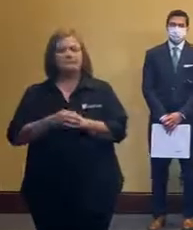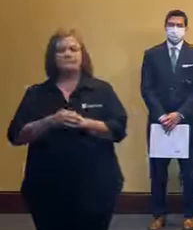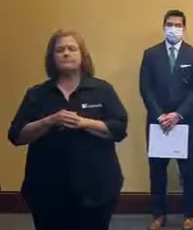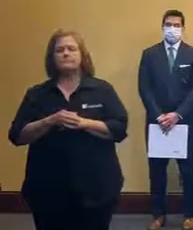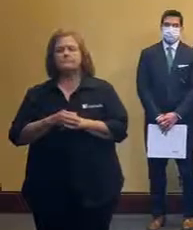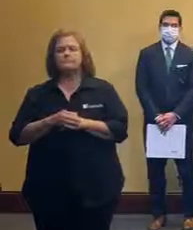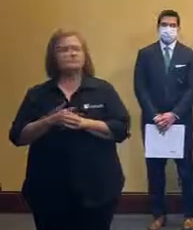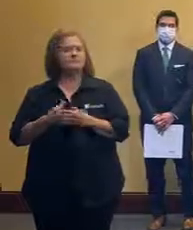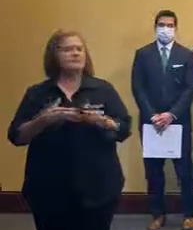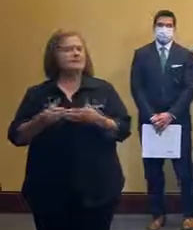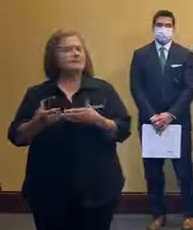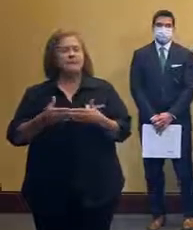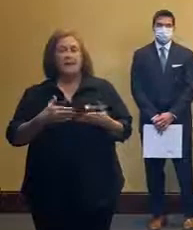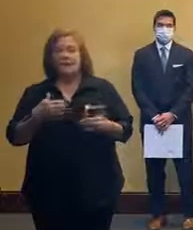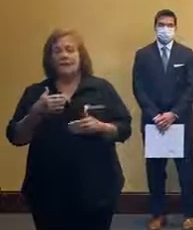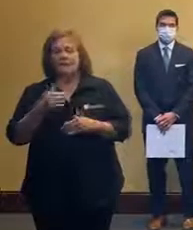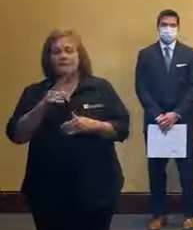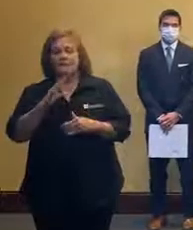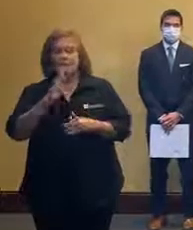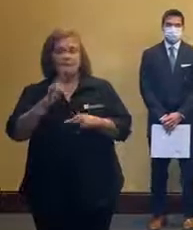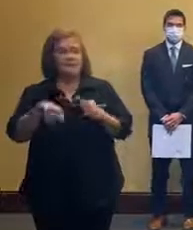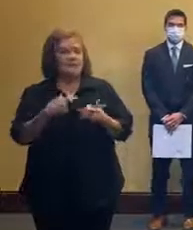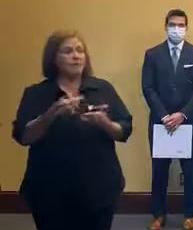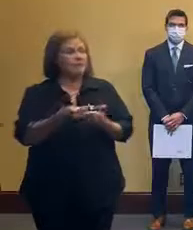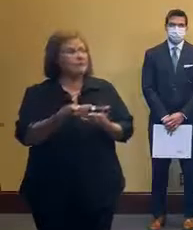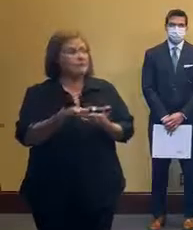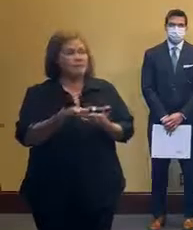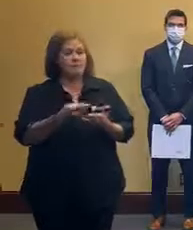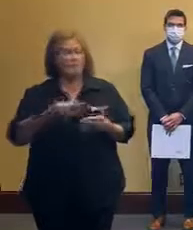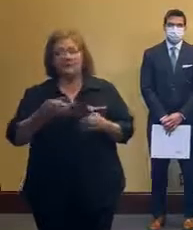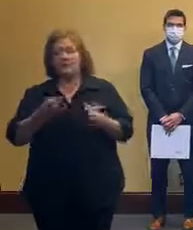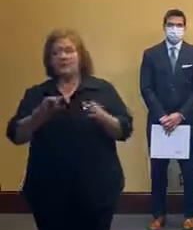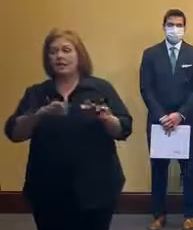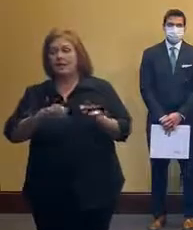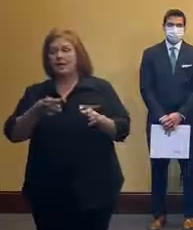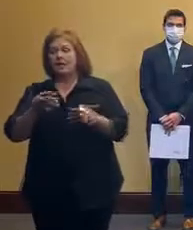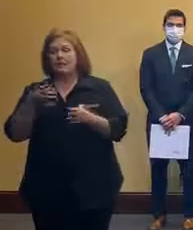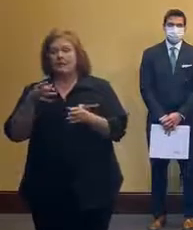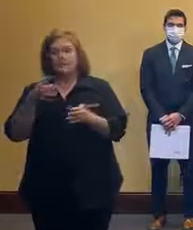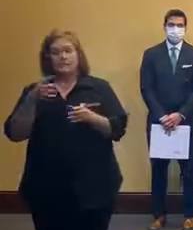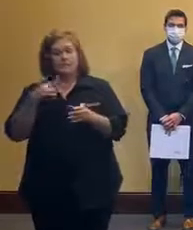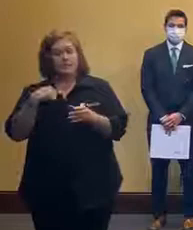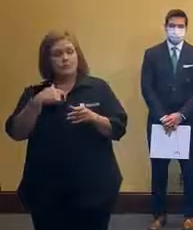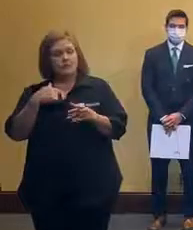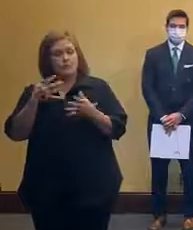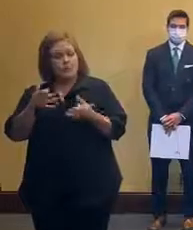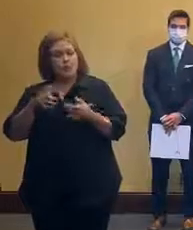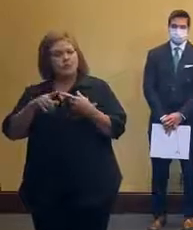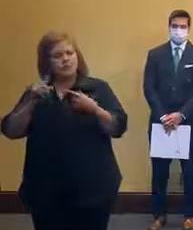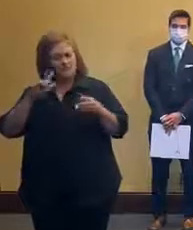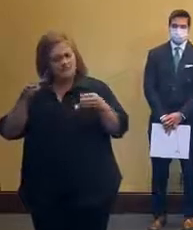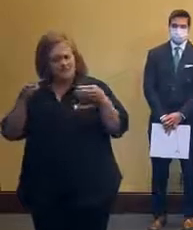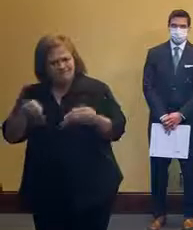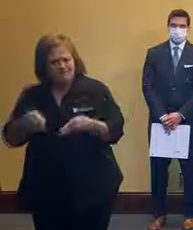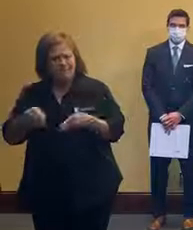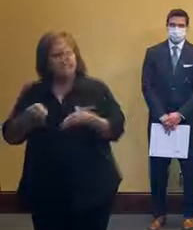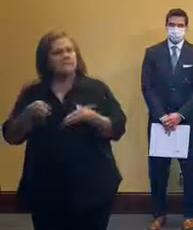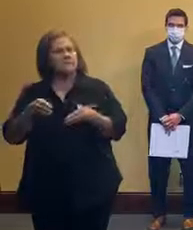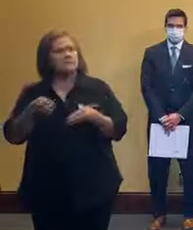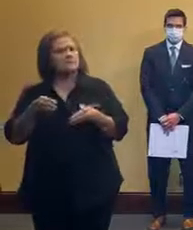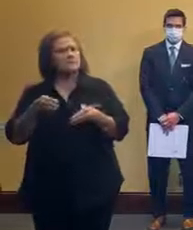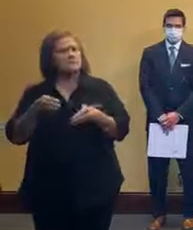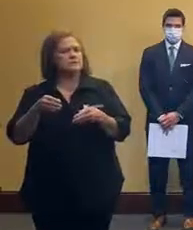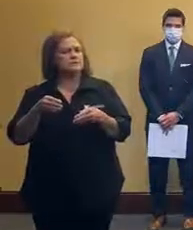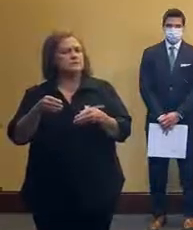it related to getting into the budget season, we were very much focused, and even as we to